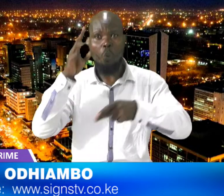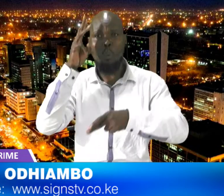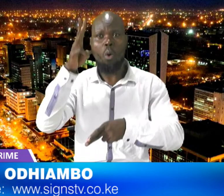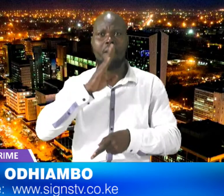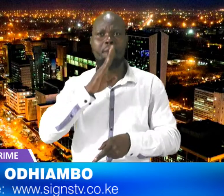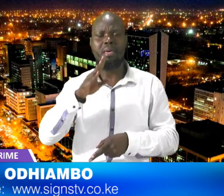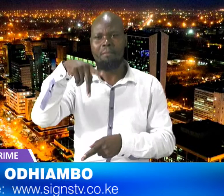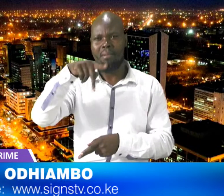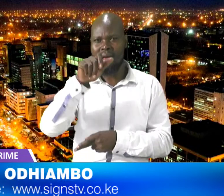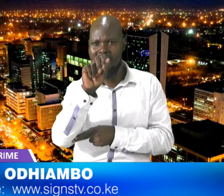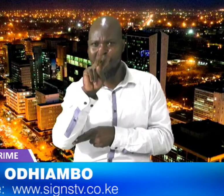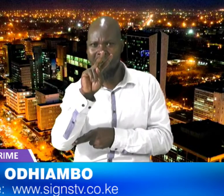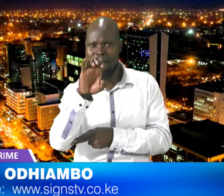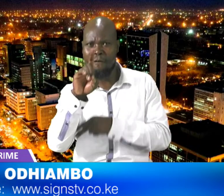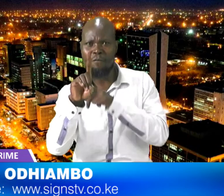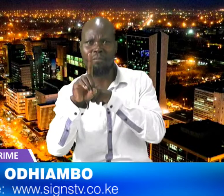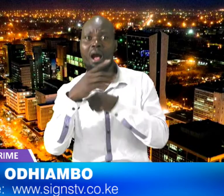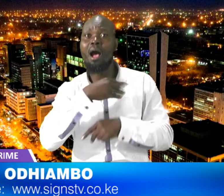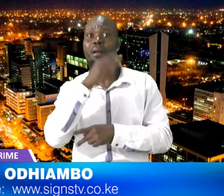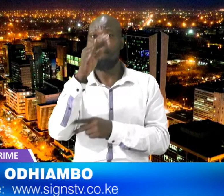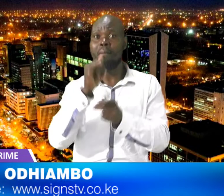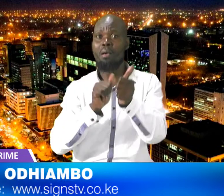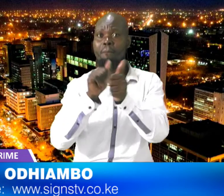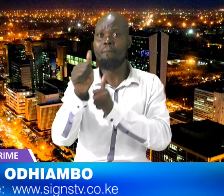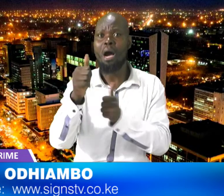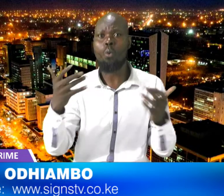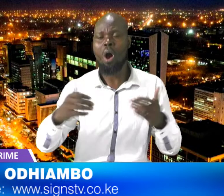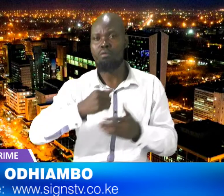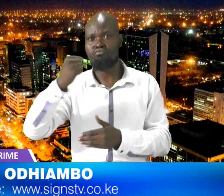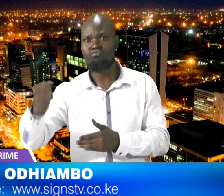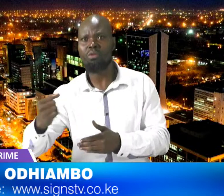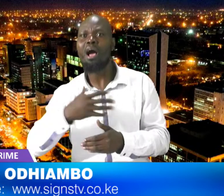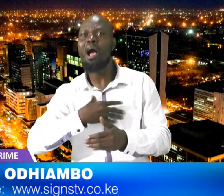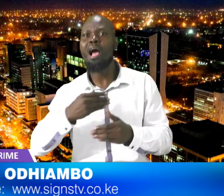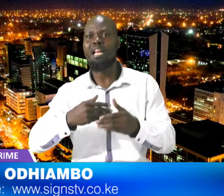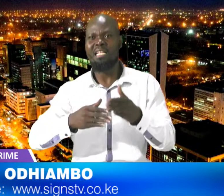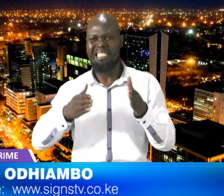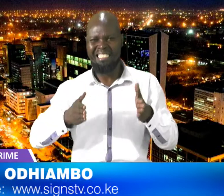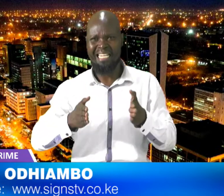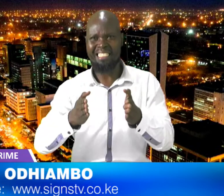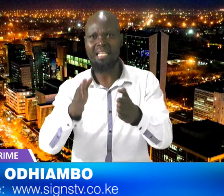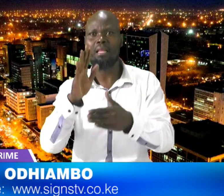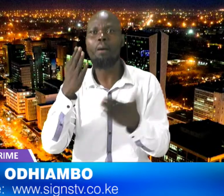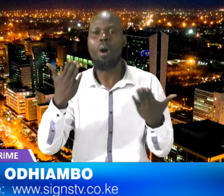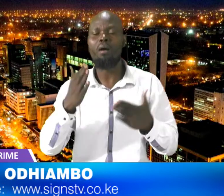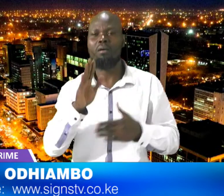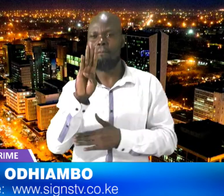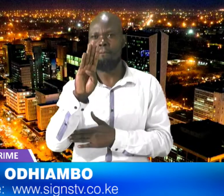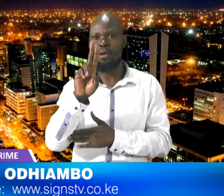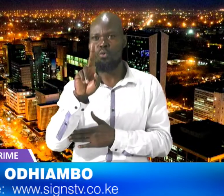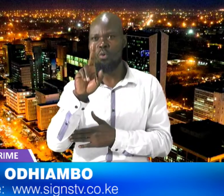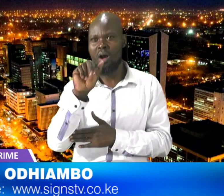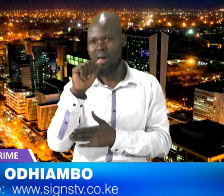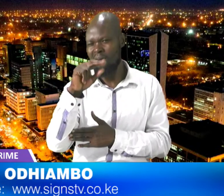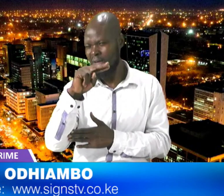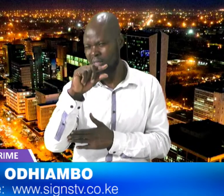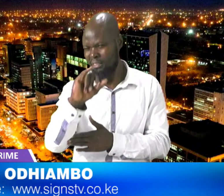Road will be paved and a bypass footbridge will be constructed at Burangi.